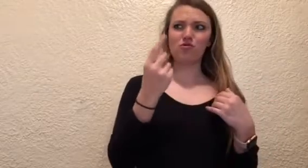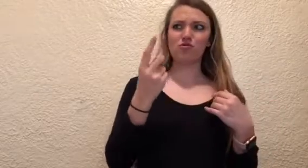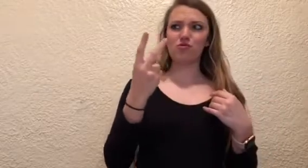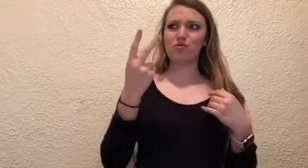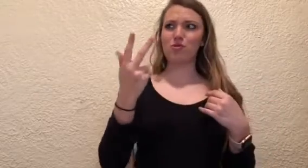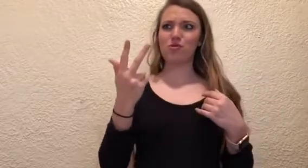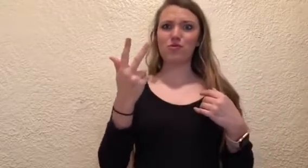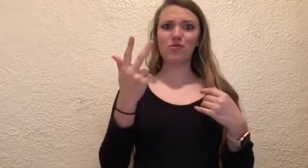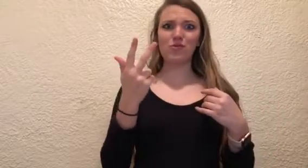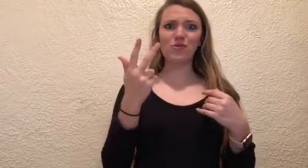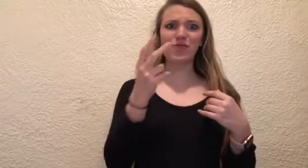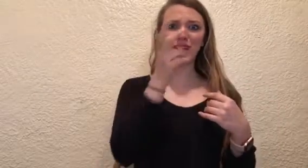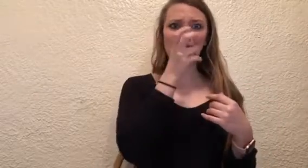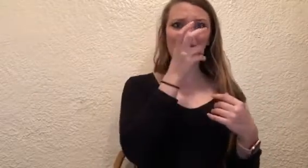You're also going to get